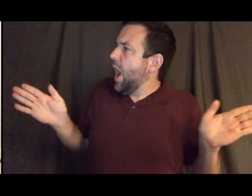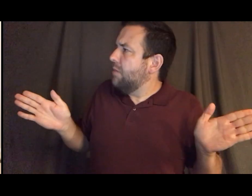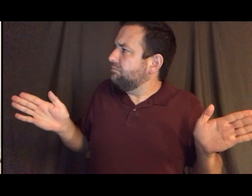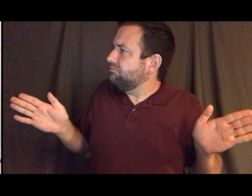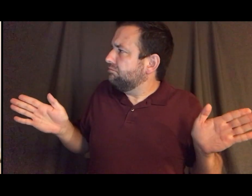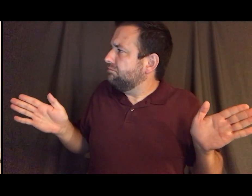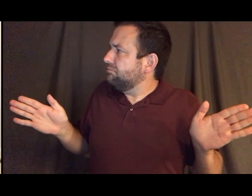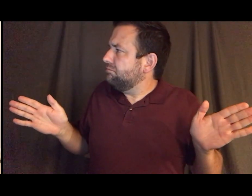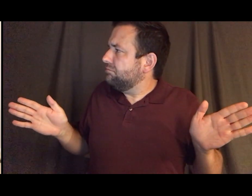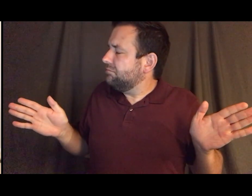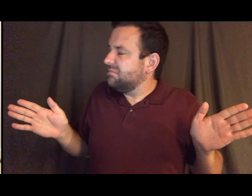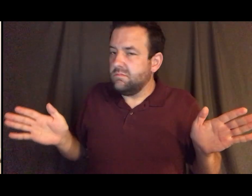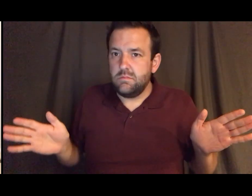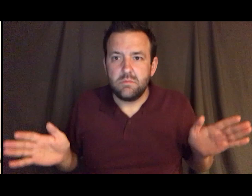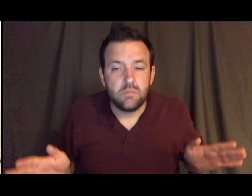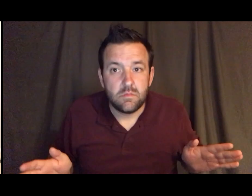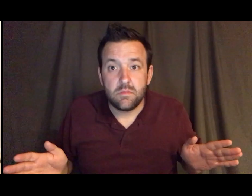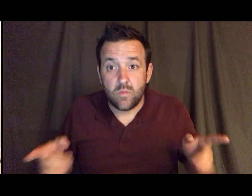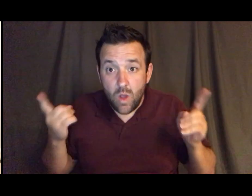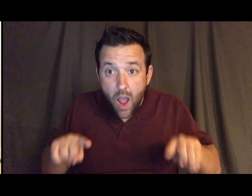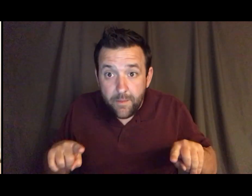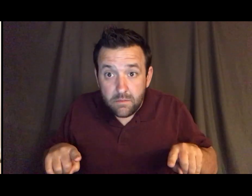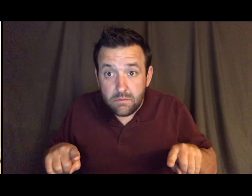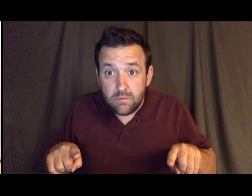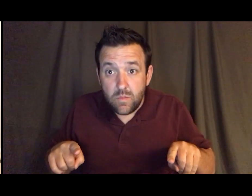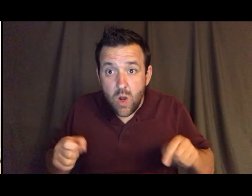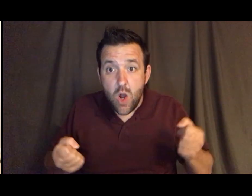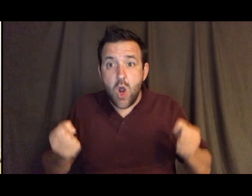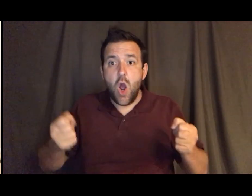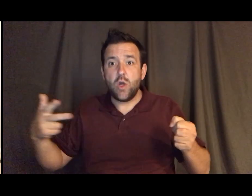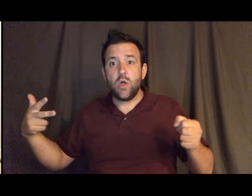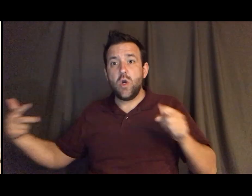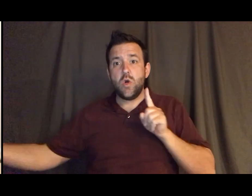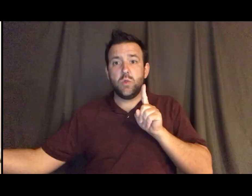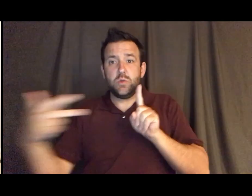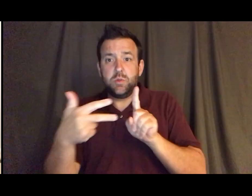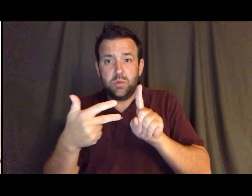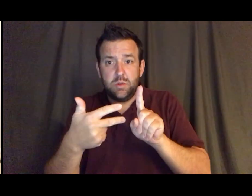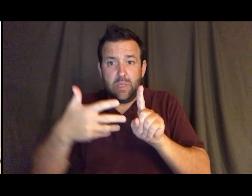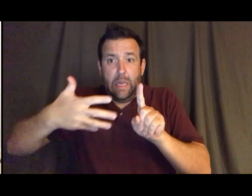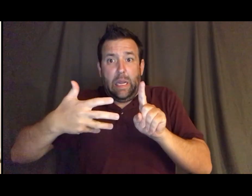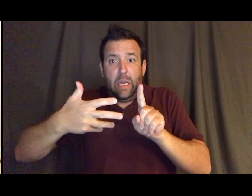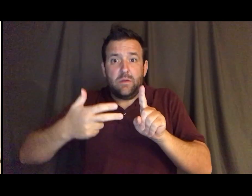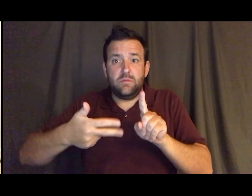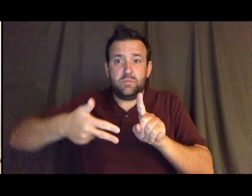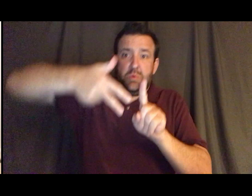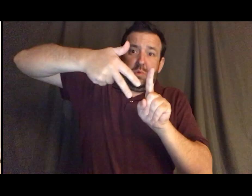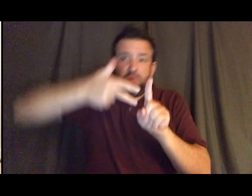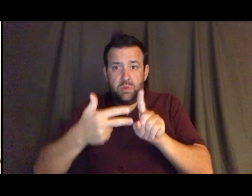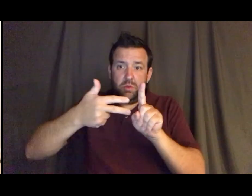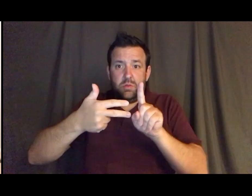The cars all jumped up into the air, ran around in a circle 3 times, and then went back up the street so